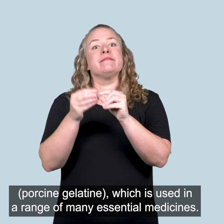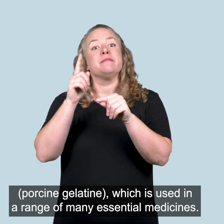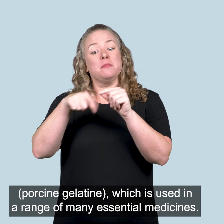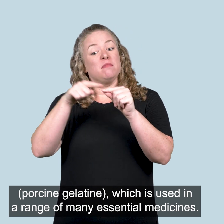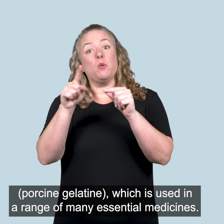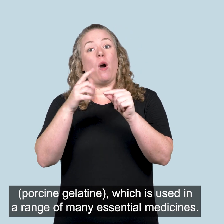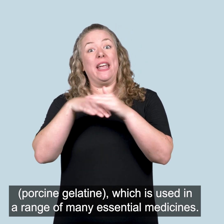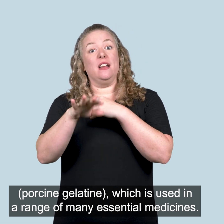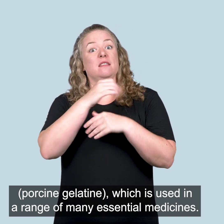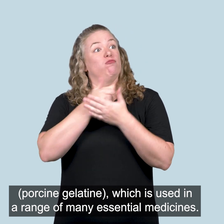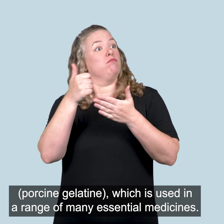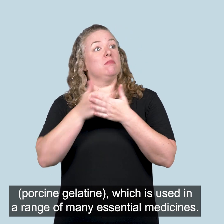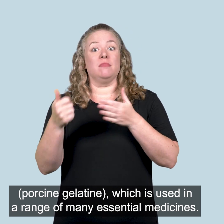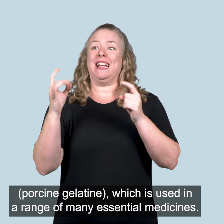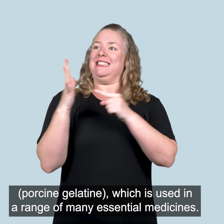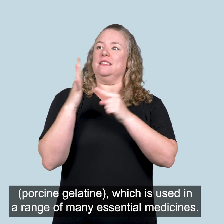essential medicines.